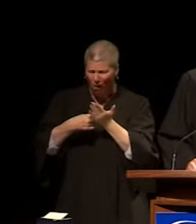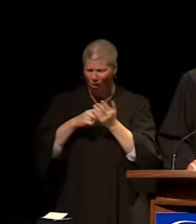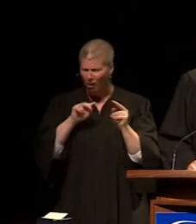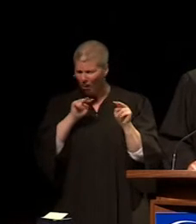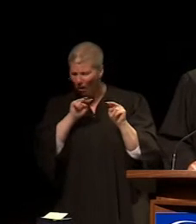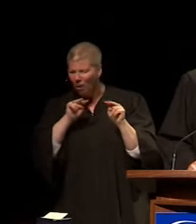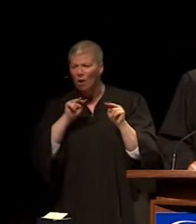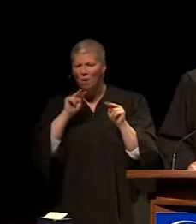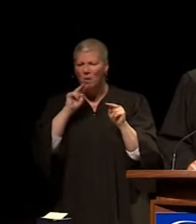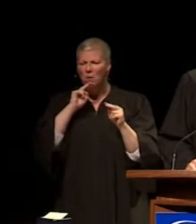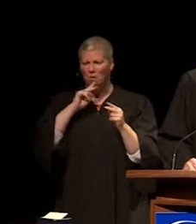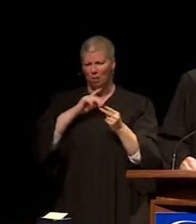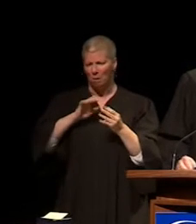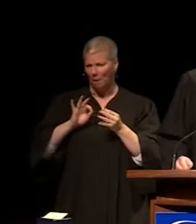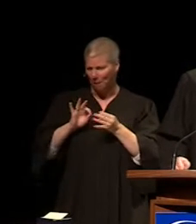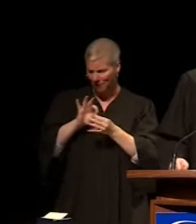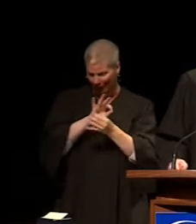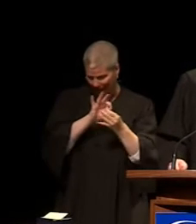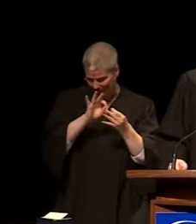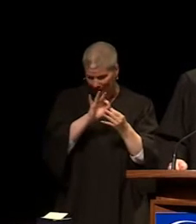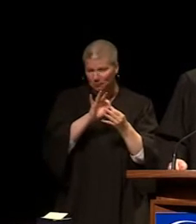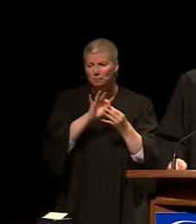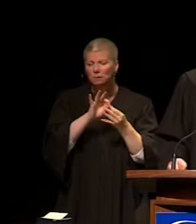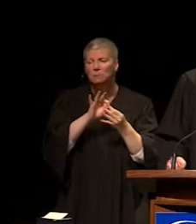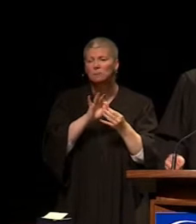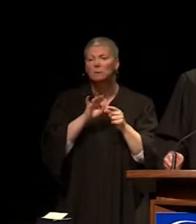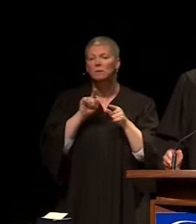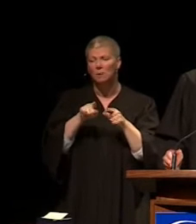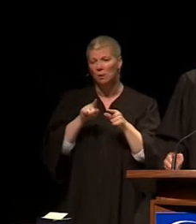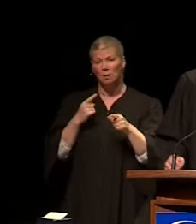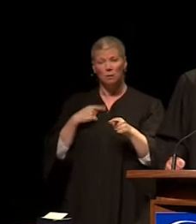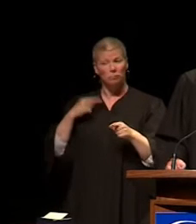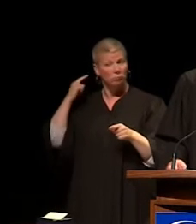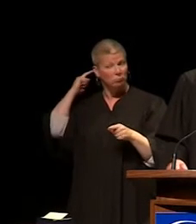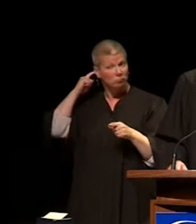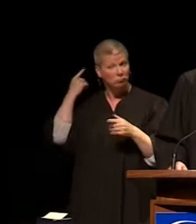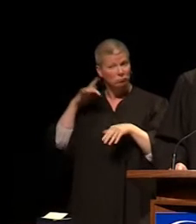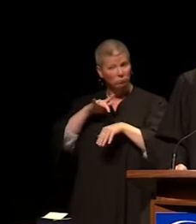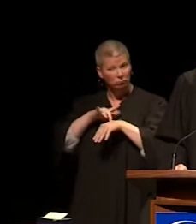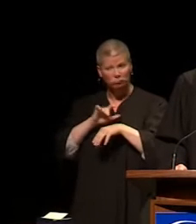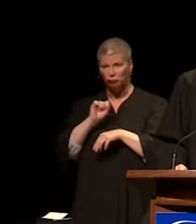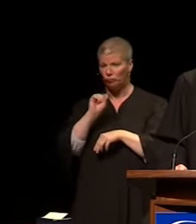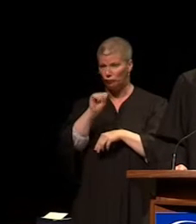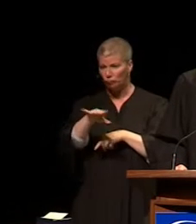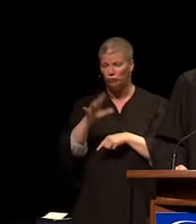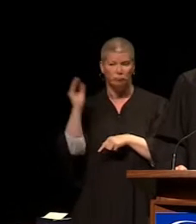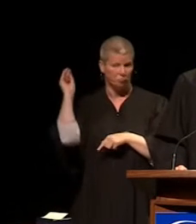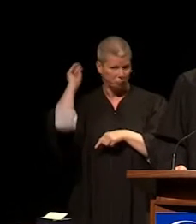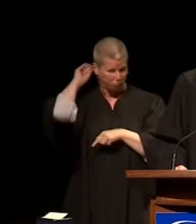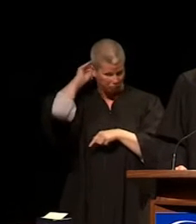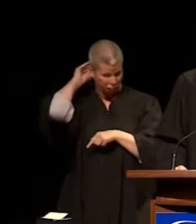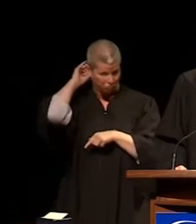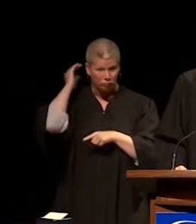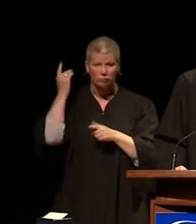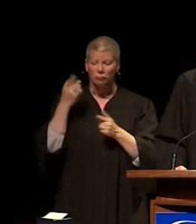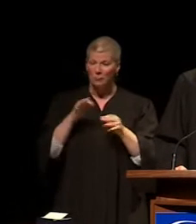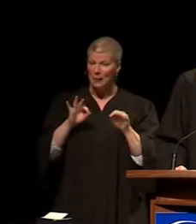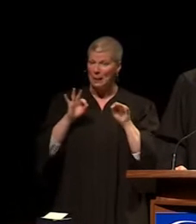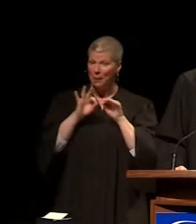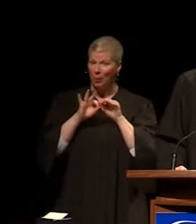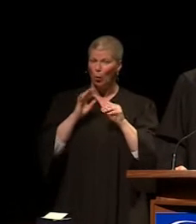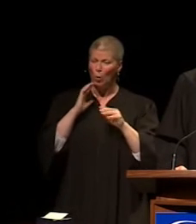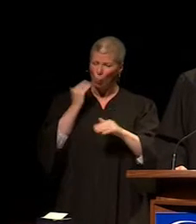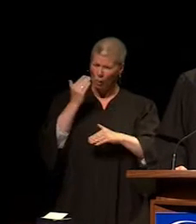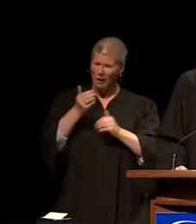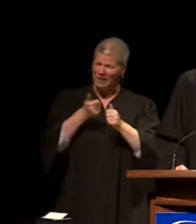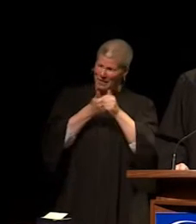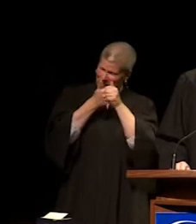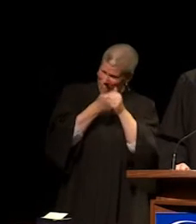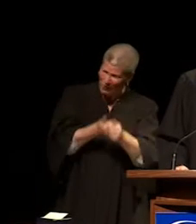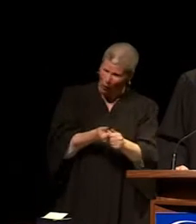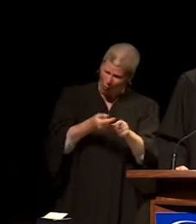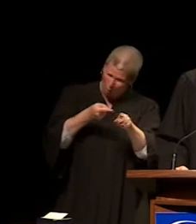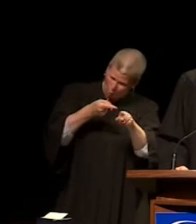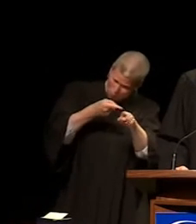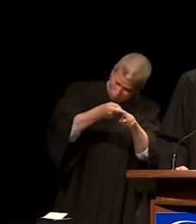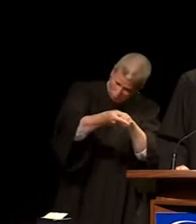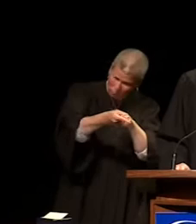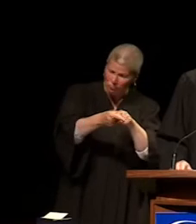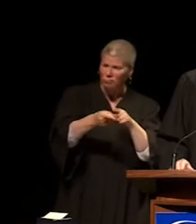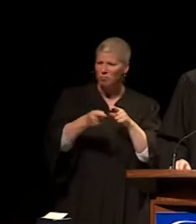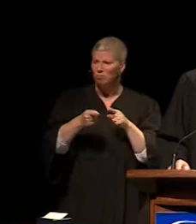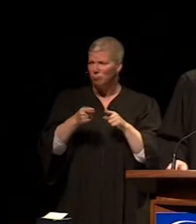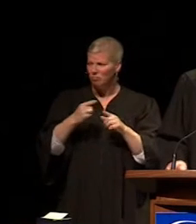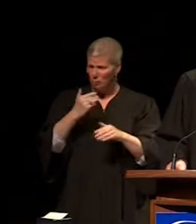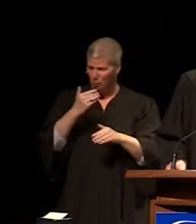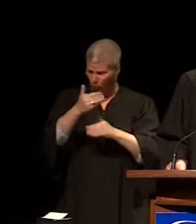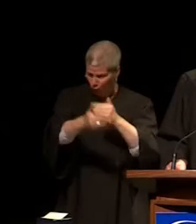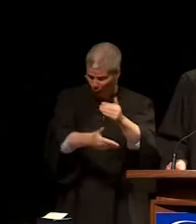it. Lesson: always do the right thing. If you make a mistake, own up to it. Fix it.